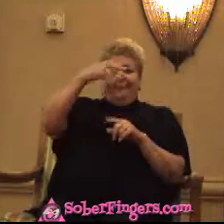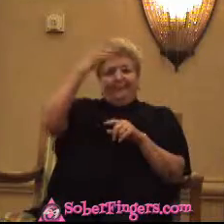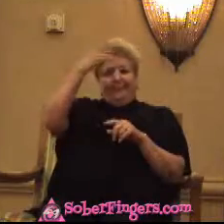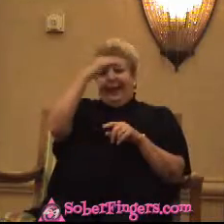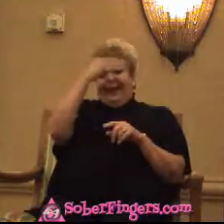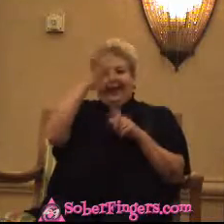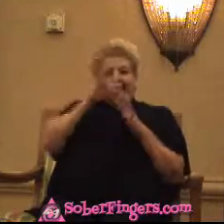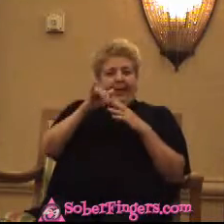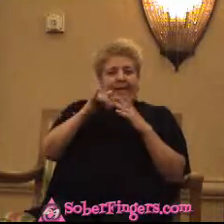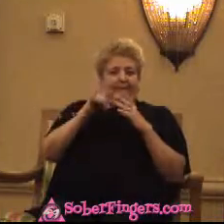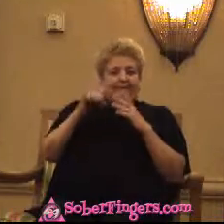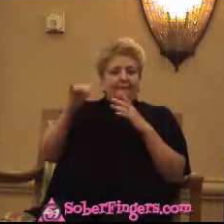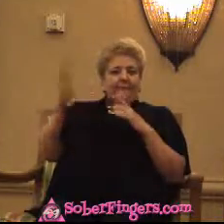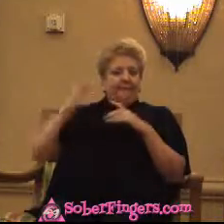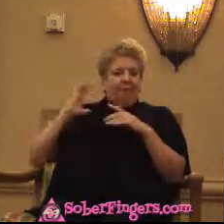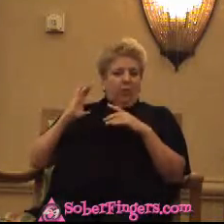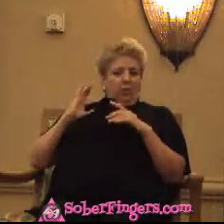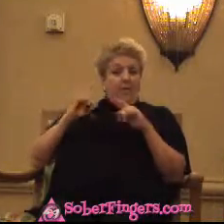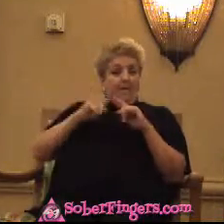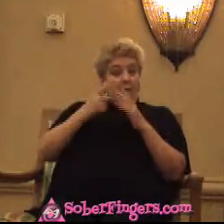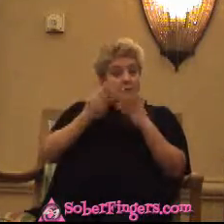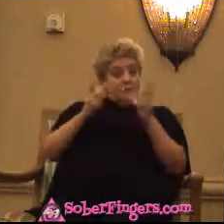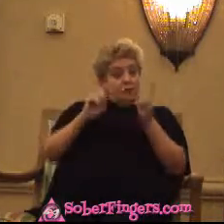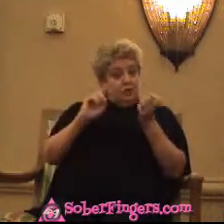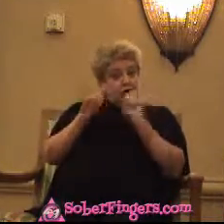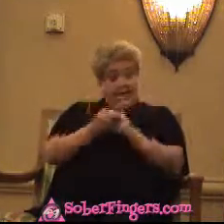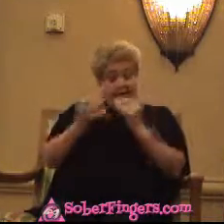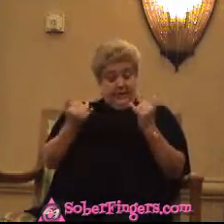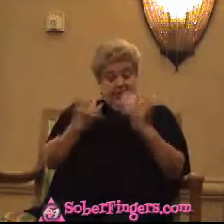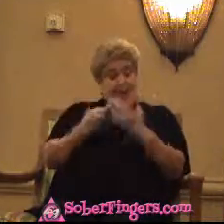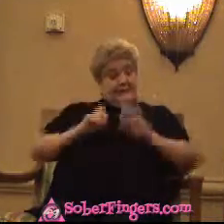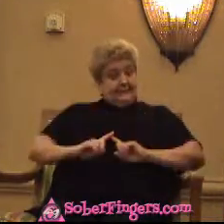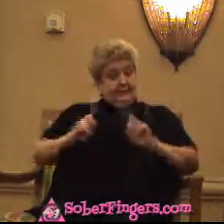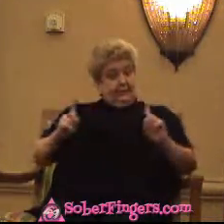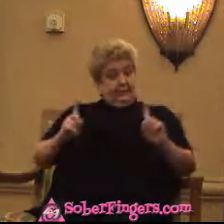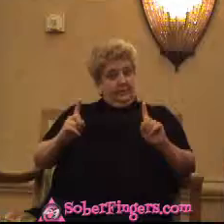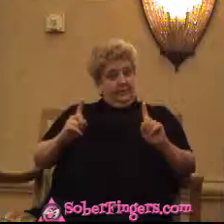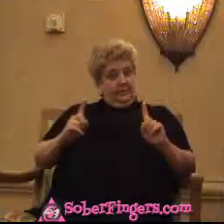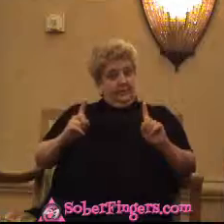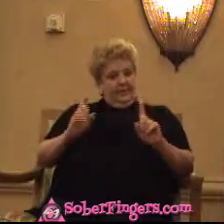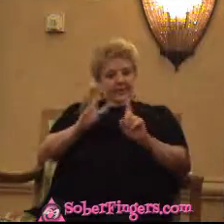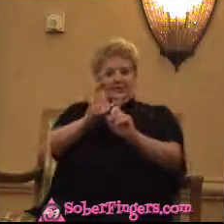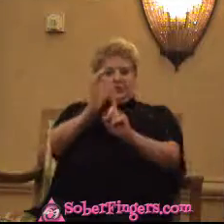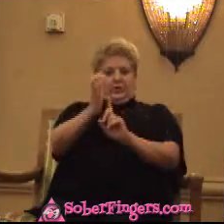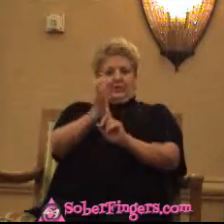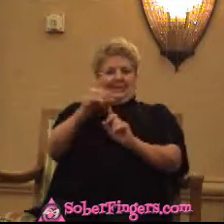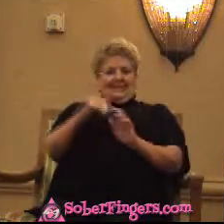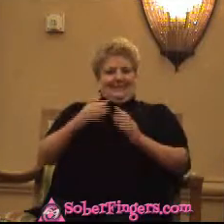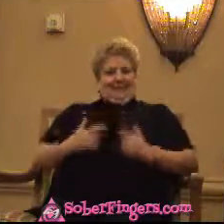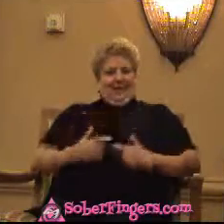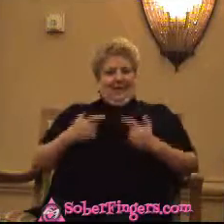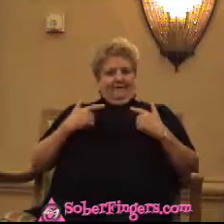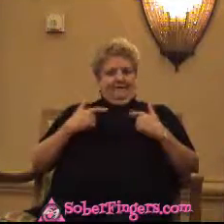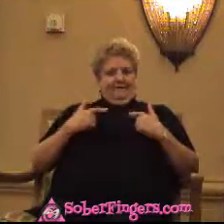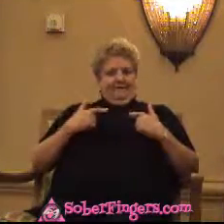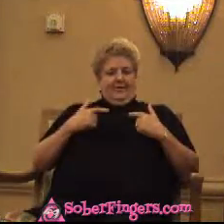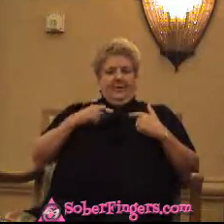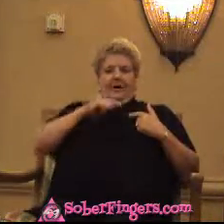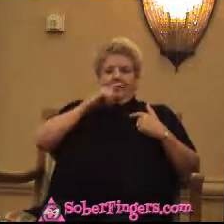changed, those circumstances of my life have changed. Because I don't do the things I used to do. I have to do the things that I used to have to do